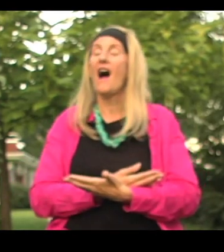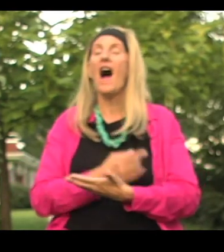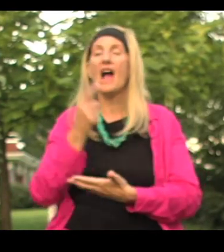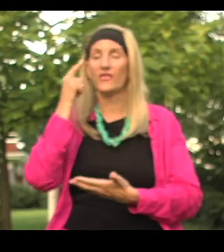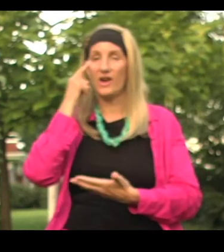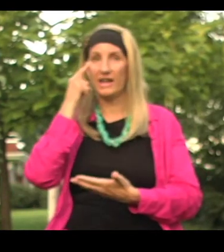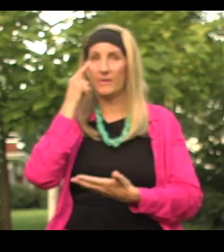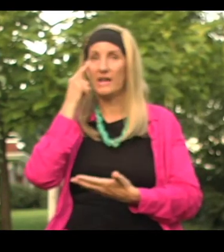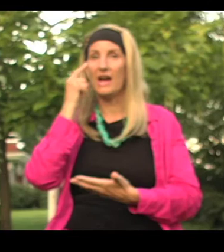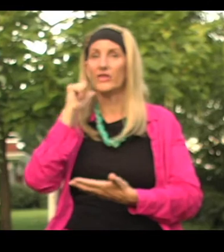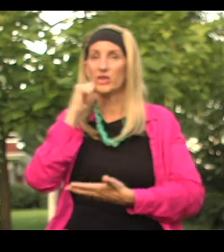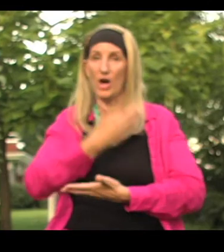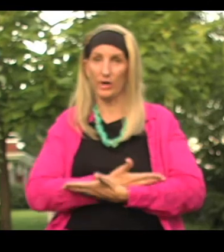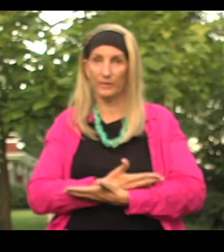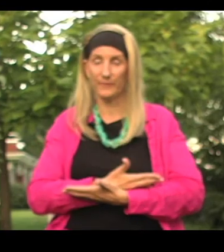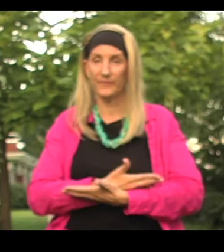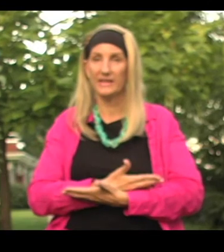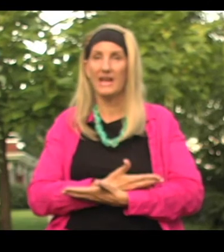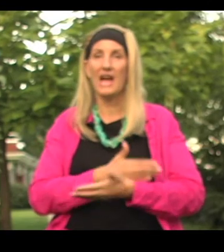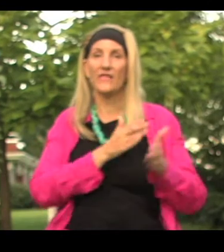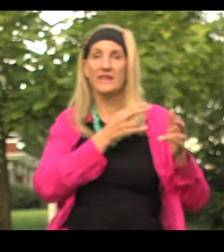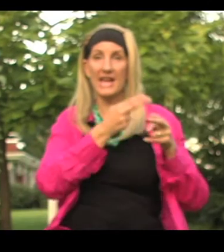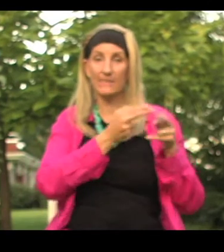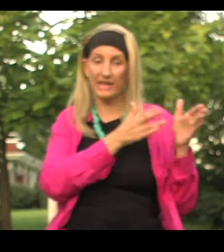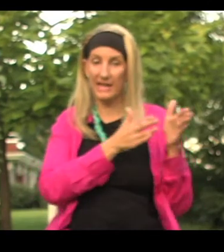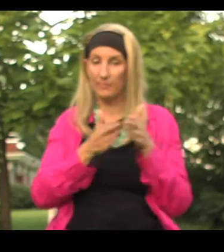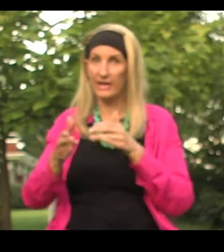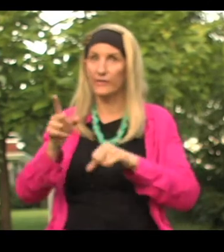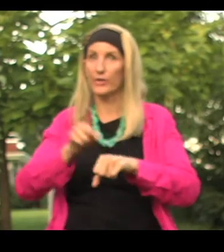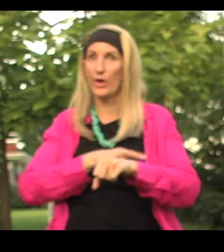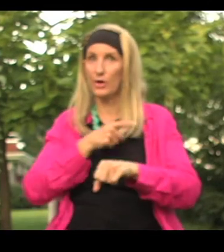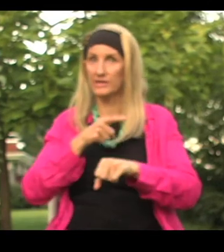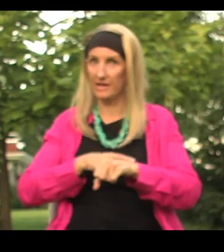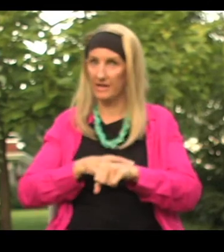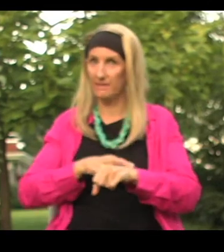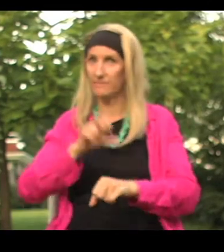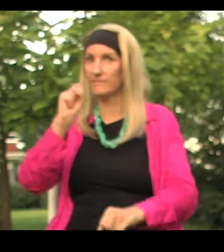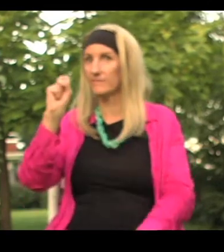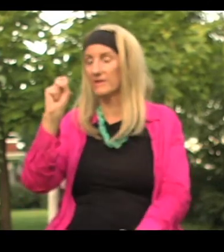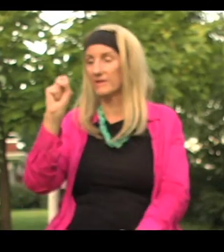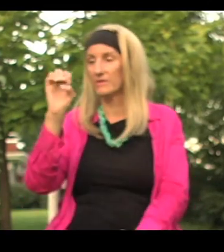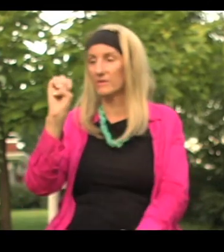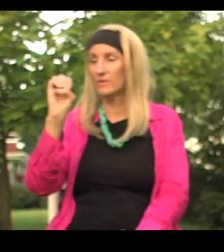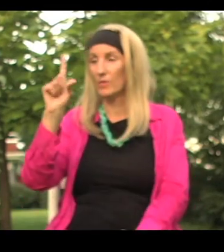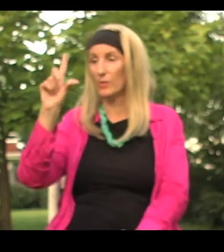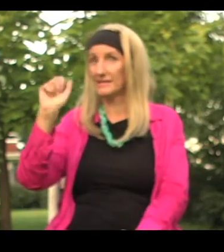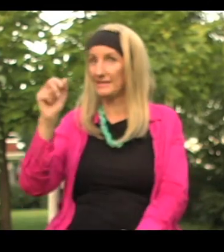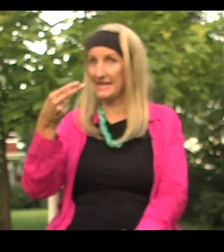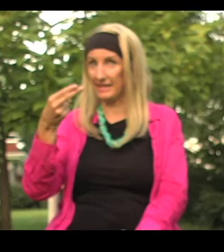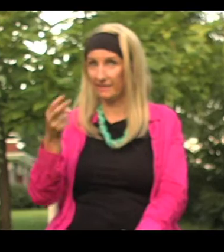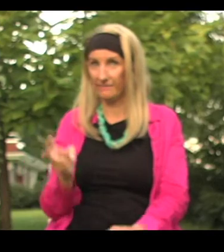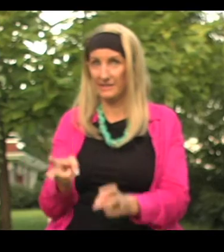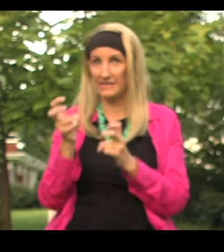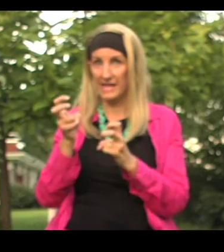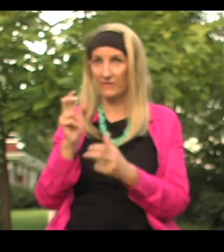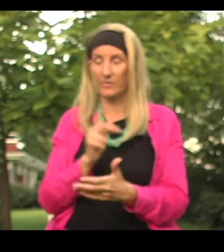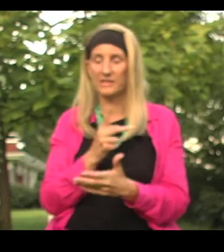I thought I would have a daughter. And the name that I had planned for a long time was Selah, taken from the